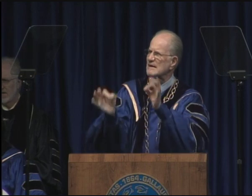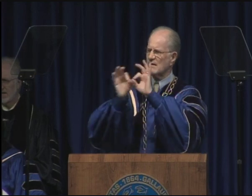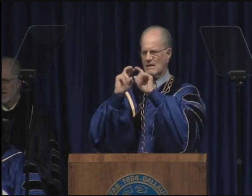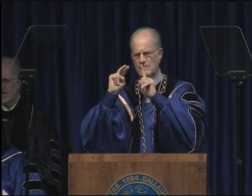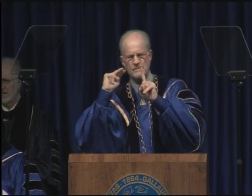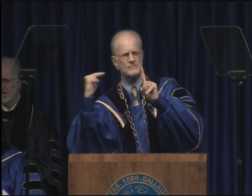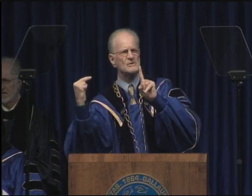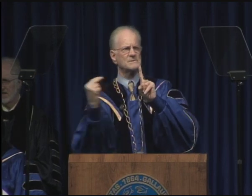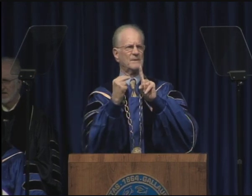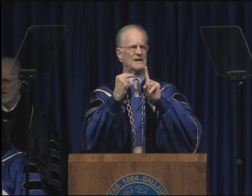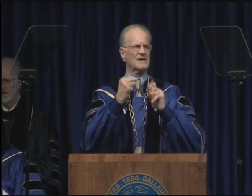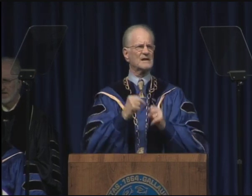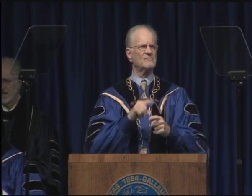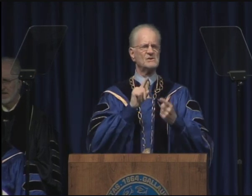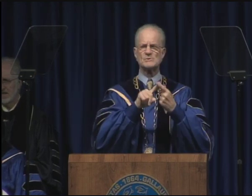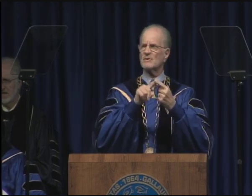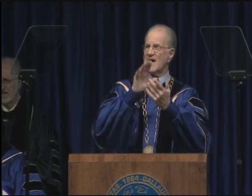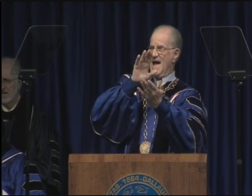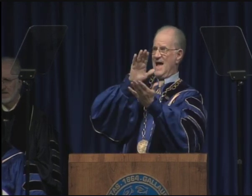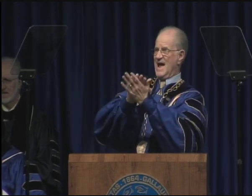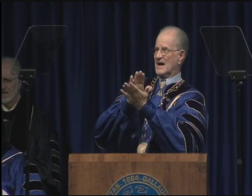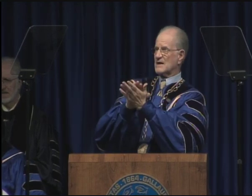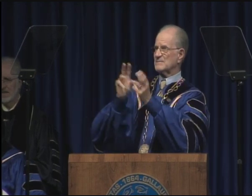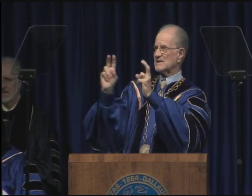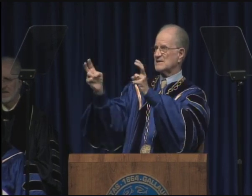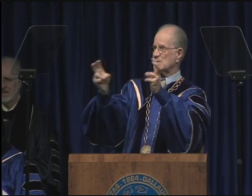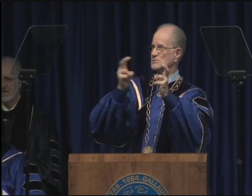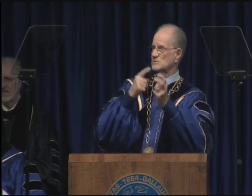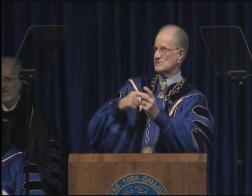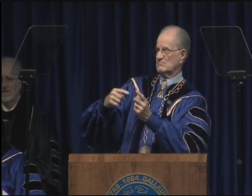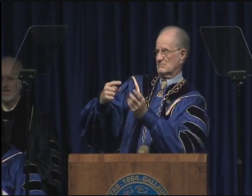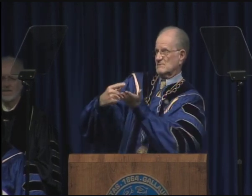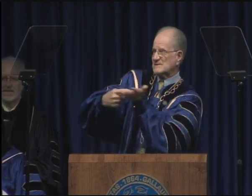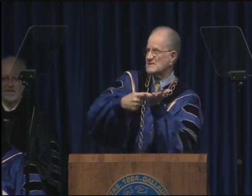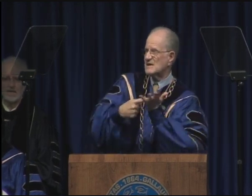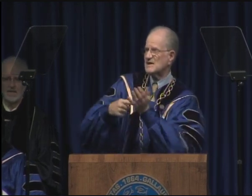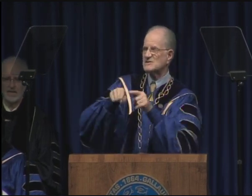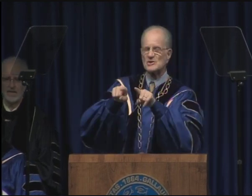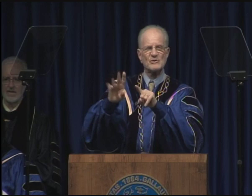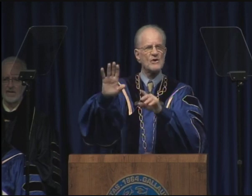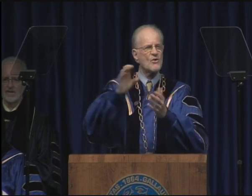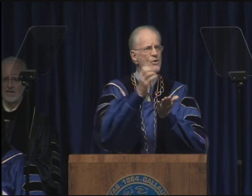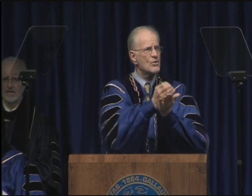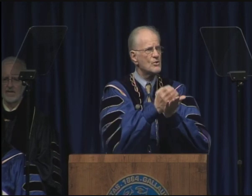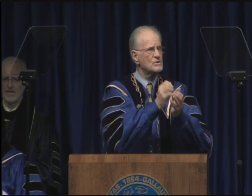You bring critical perspectives to the academic issues discussed during your coursework.